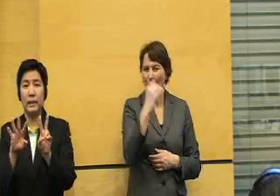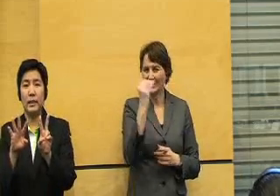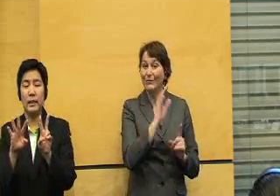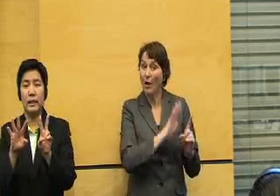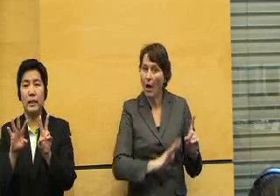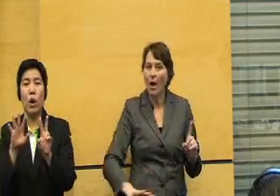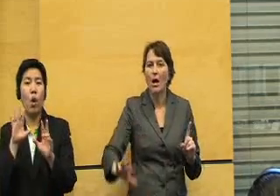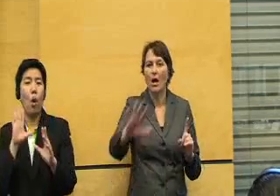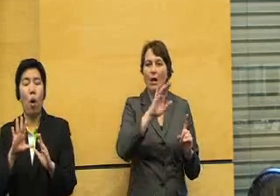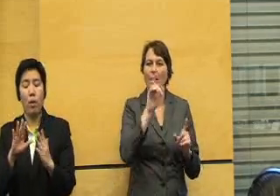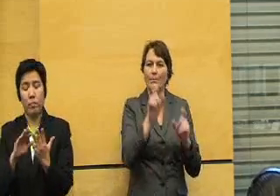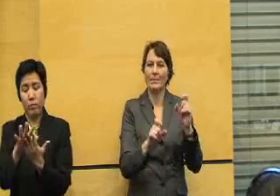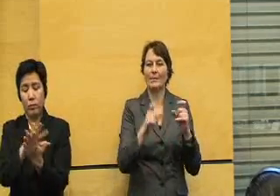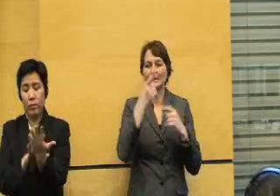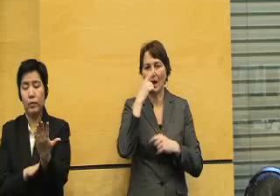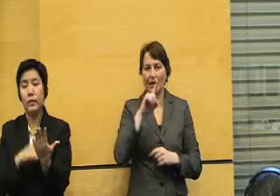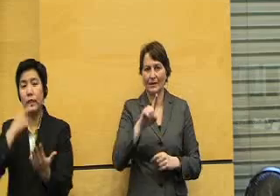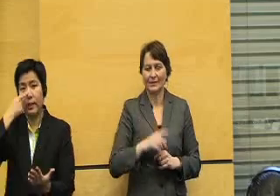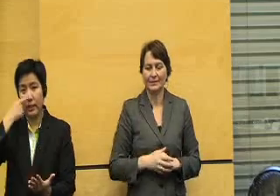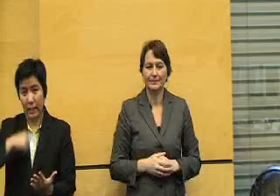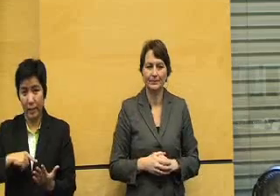population. Over